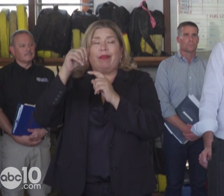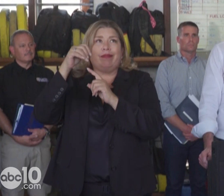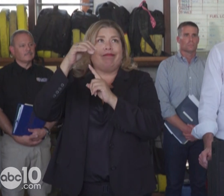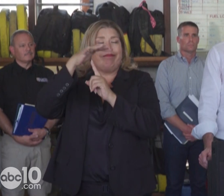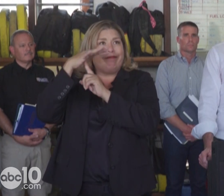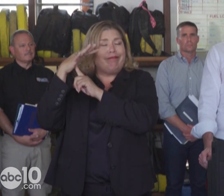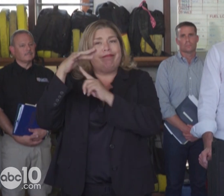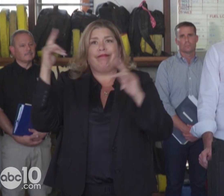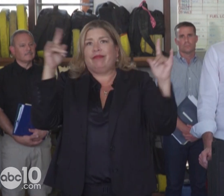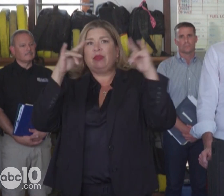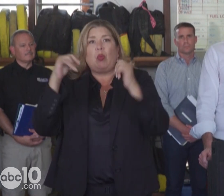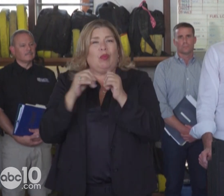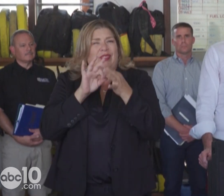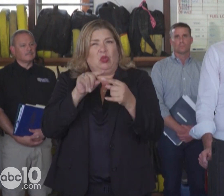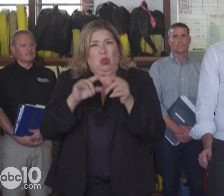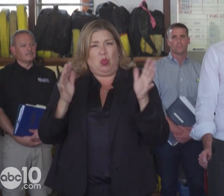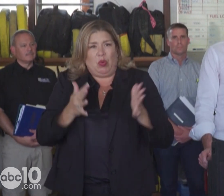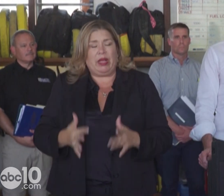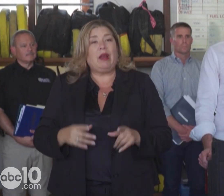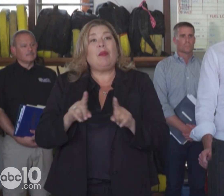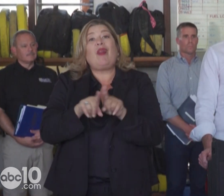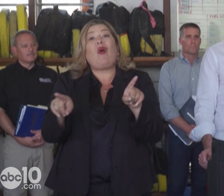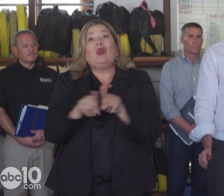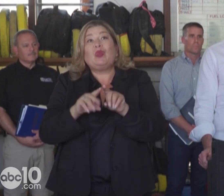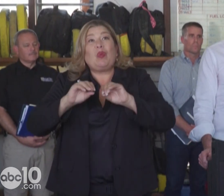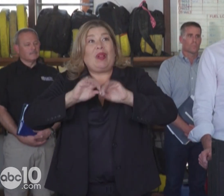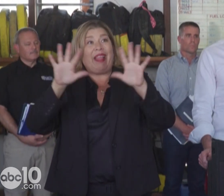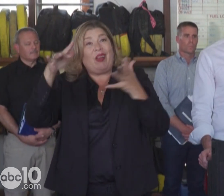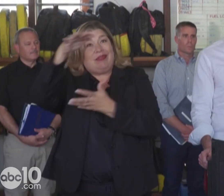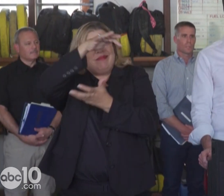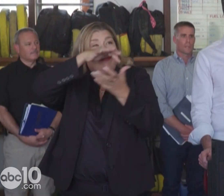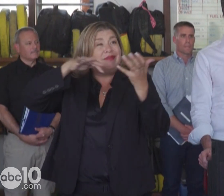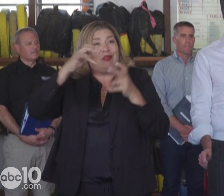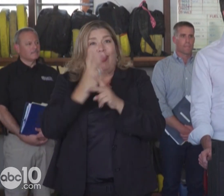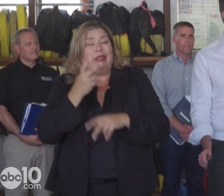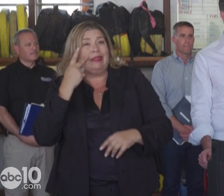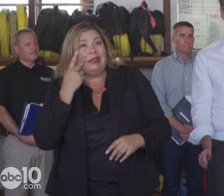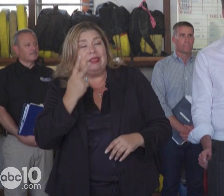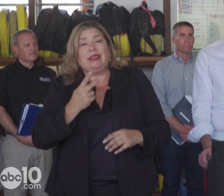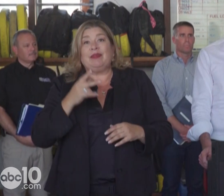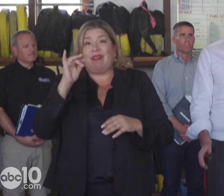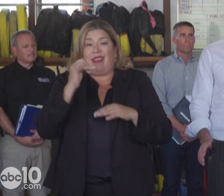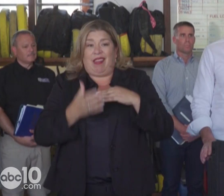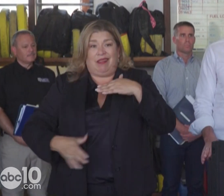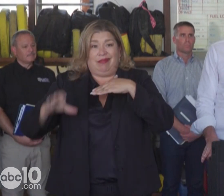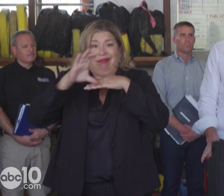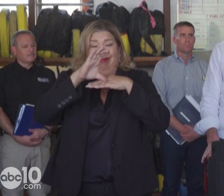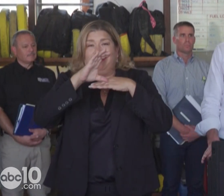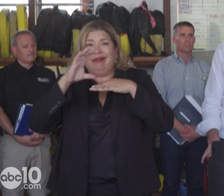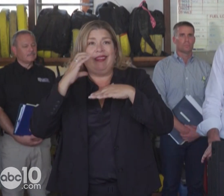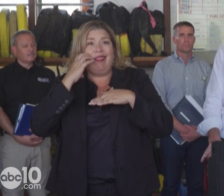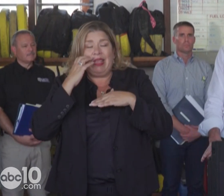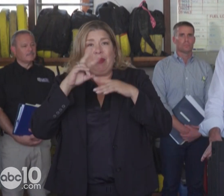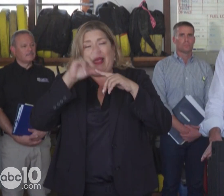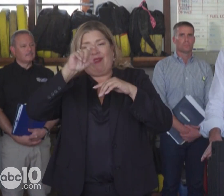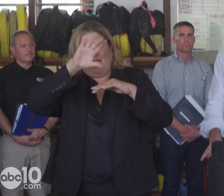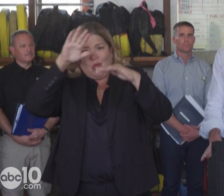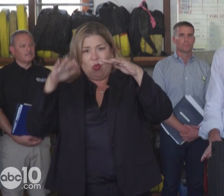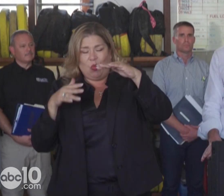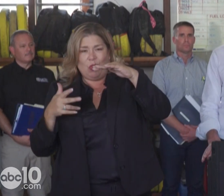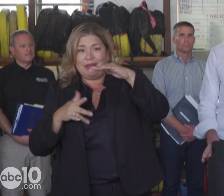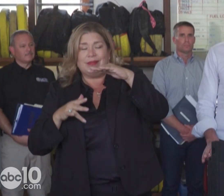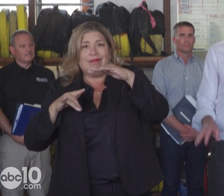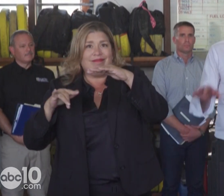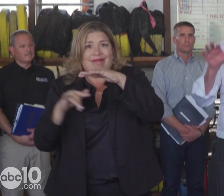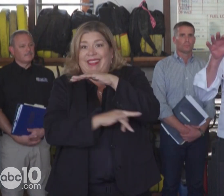wind conditions or literally clarity issues, inversion, in that layer where you need to get low, and if you can't actually